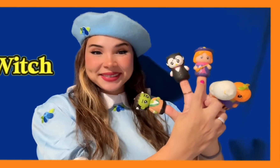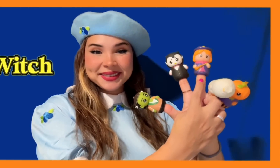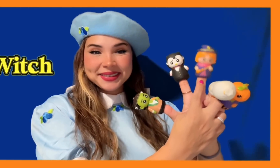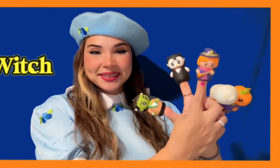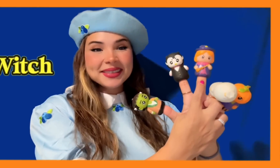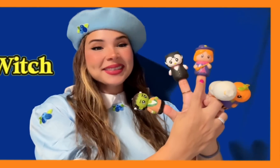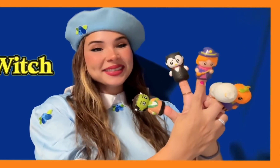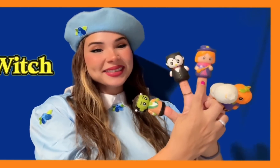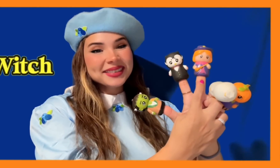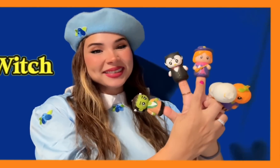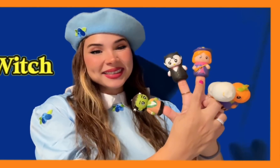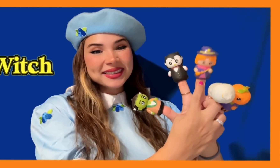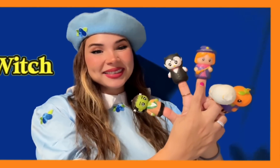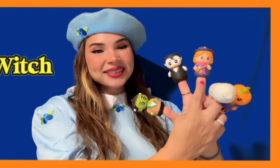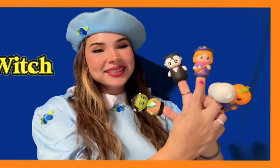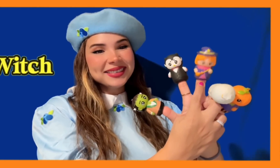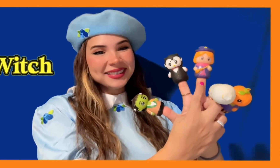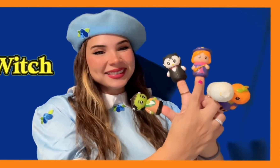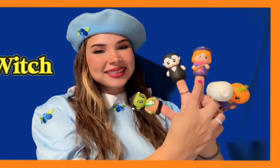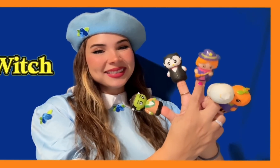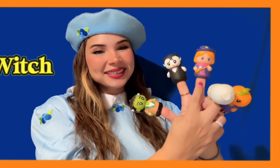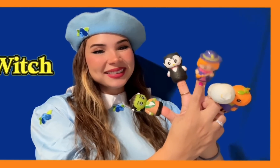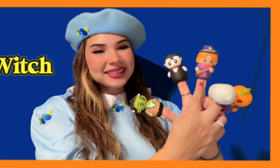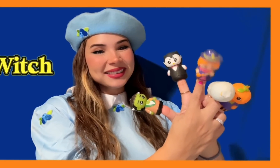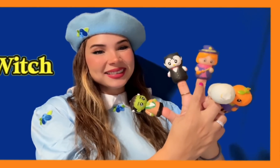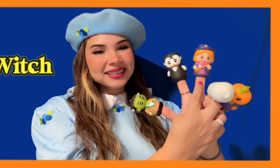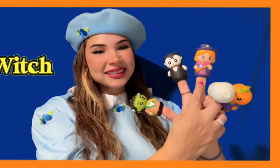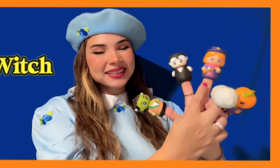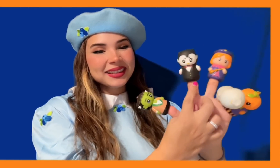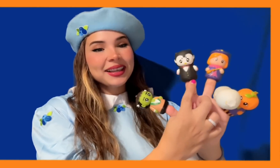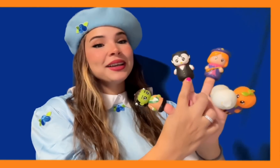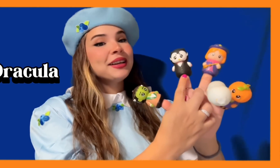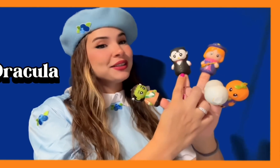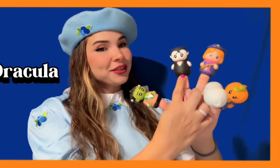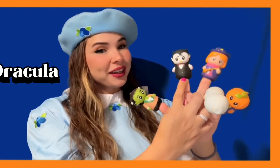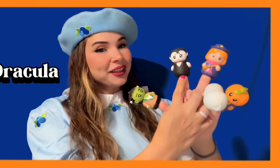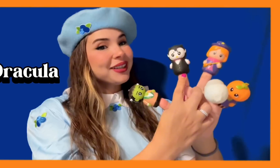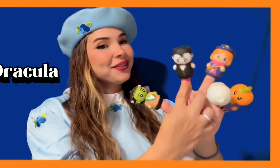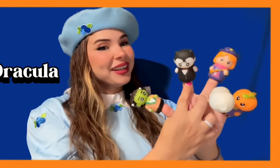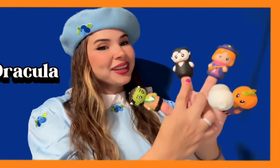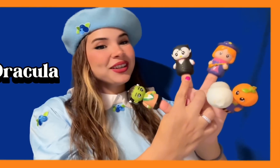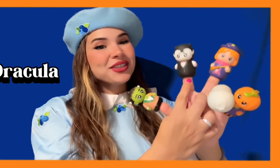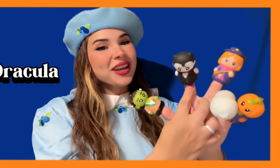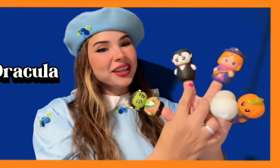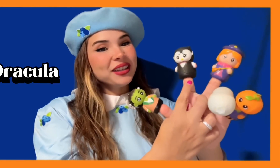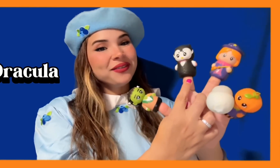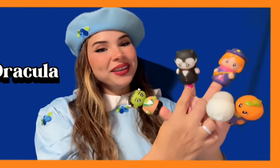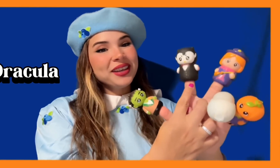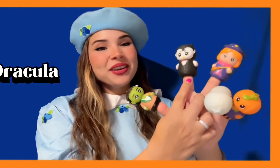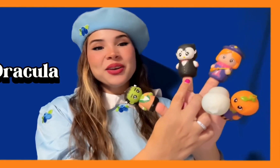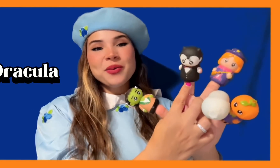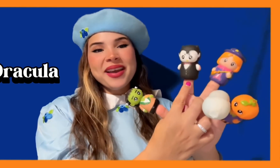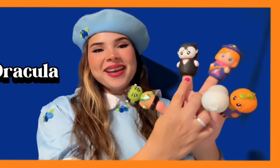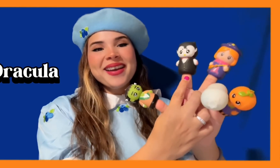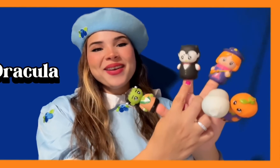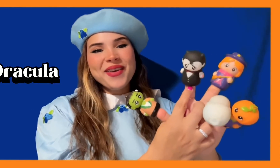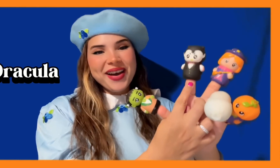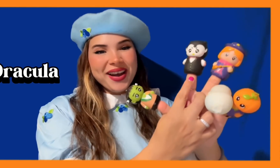Here I am, how do you do? Dracula finger, where are